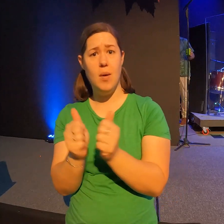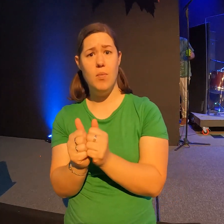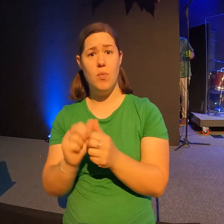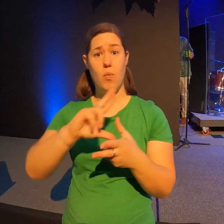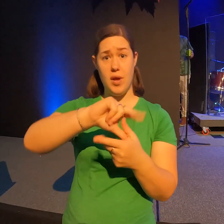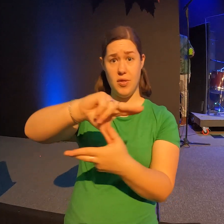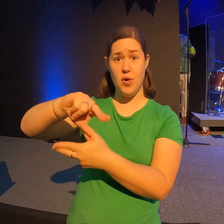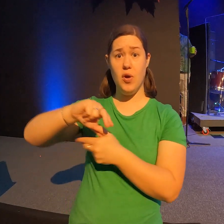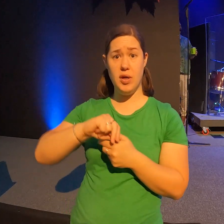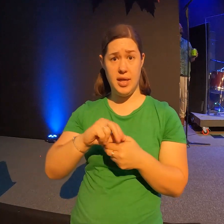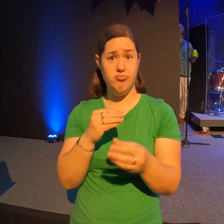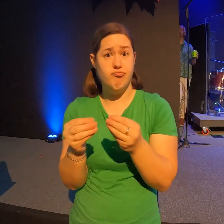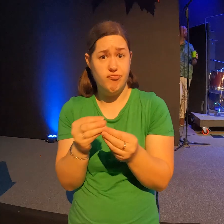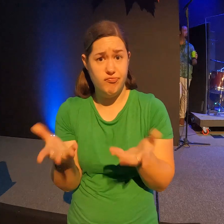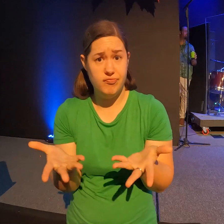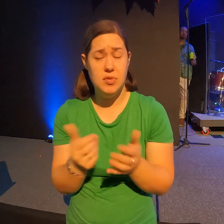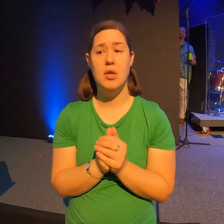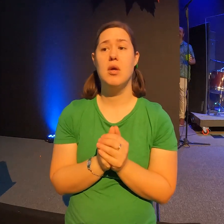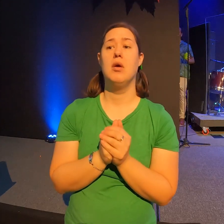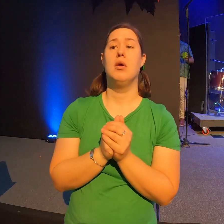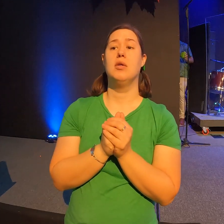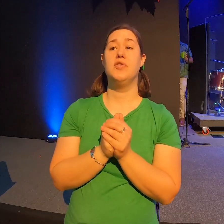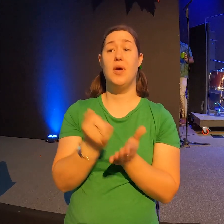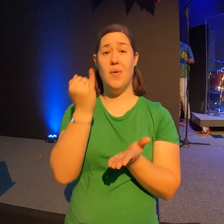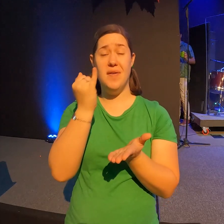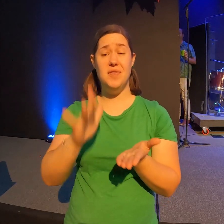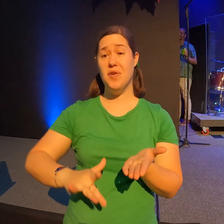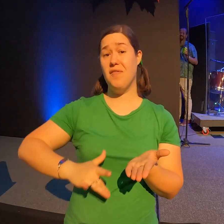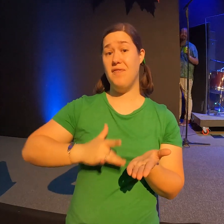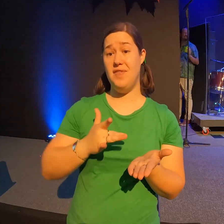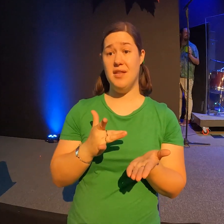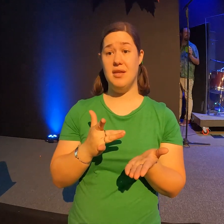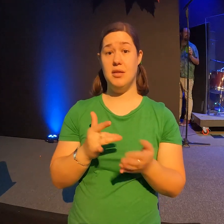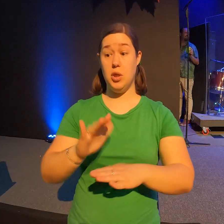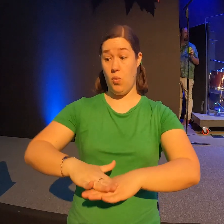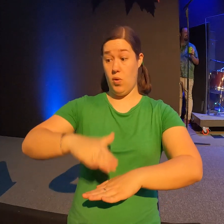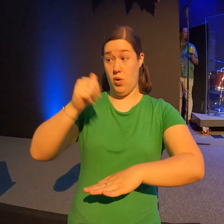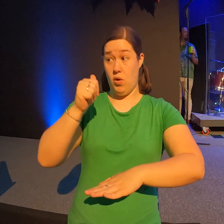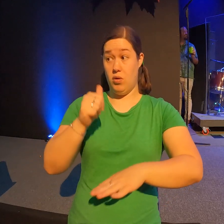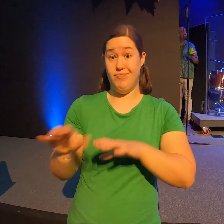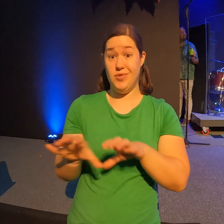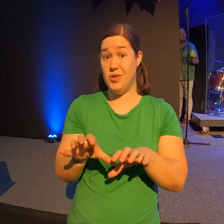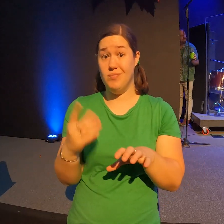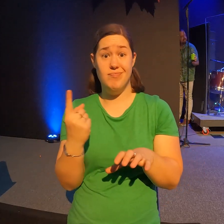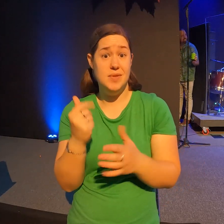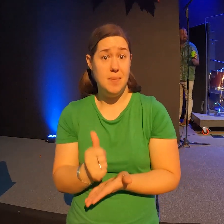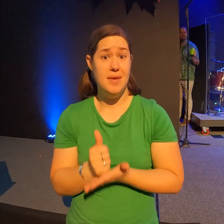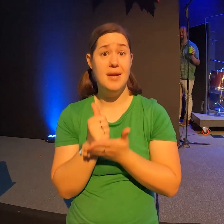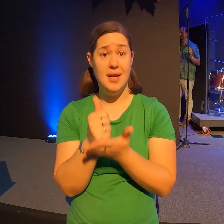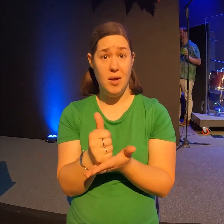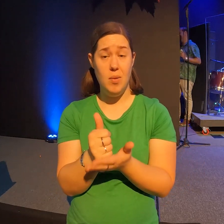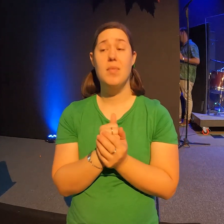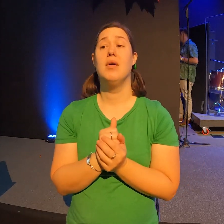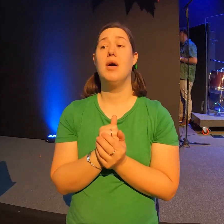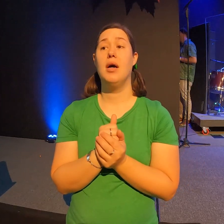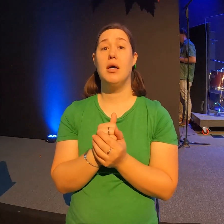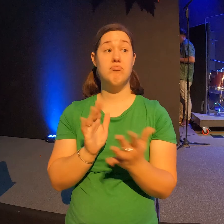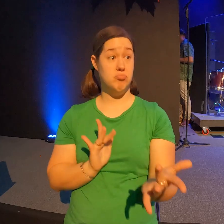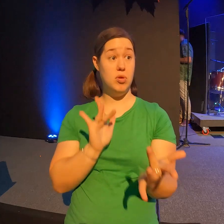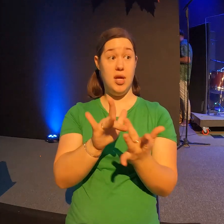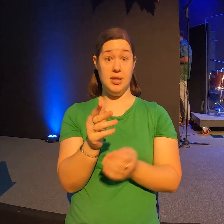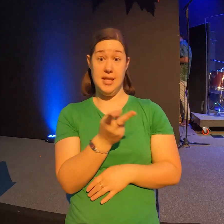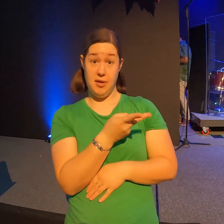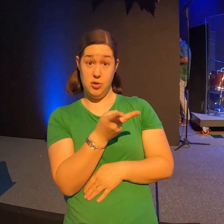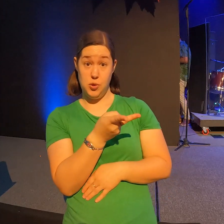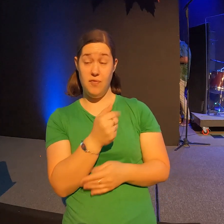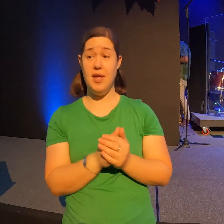if you're feeling a call and want an opportunity to help those who have been impacted in this hurricane season, certainly let us know or Forrest White know, and